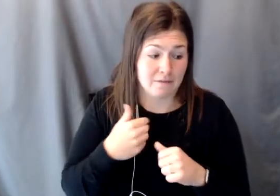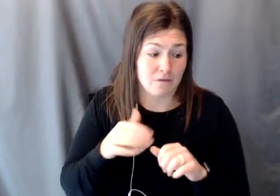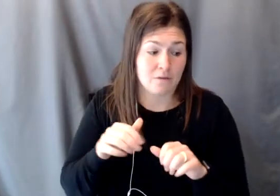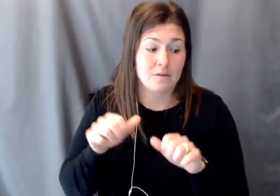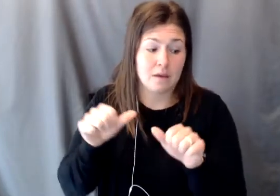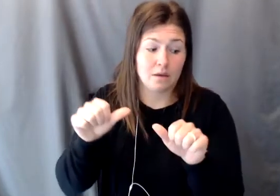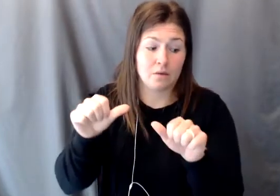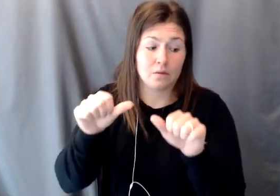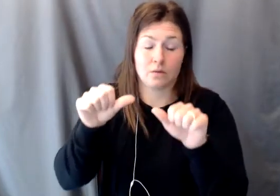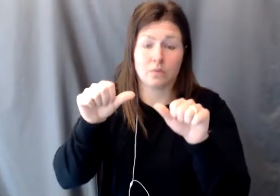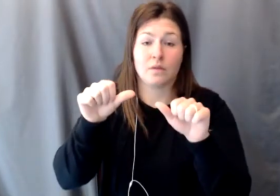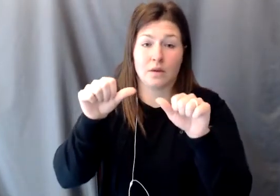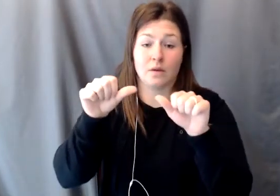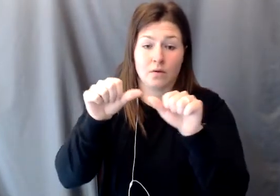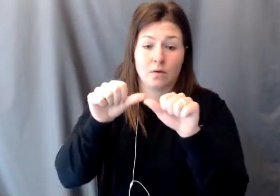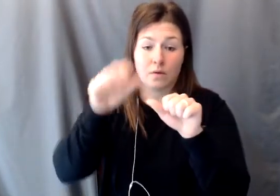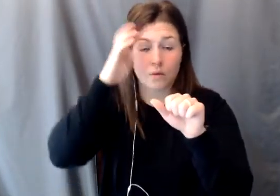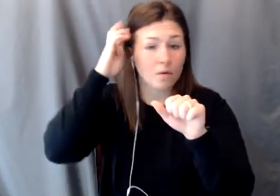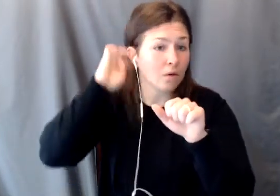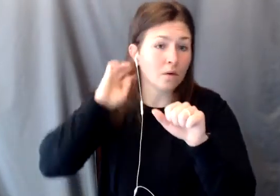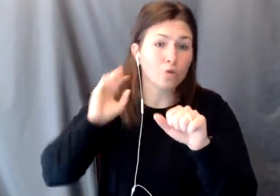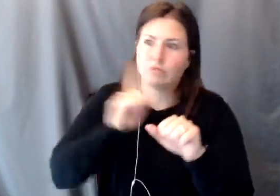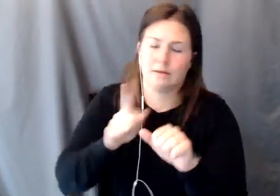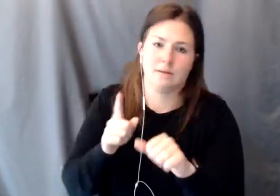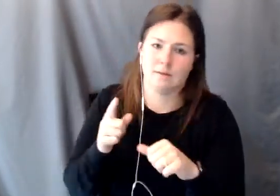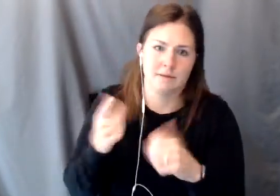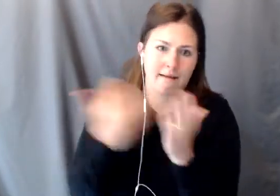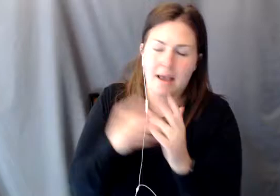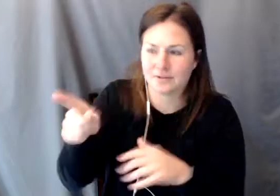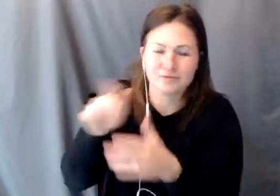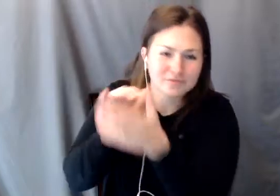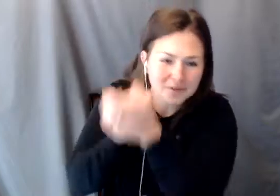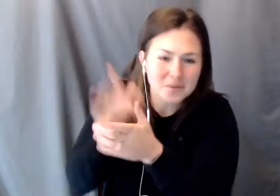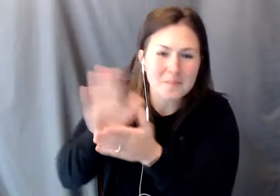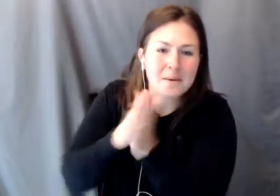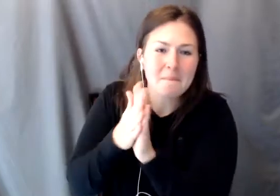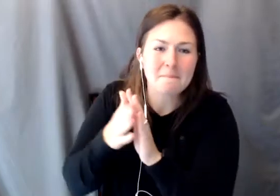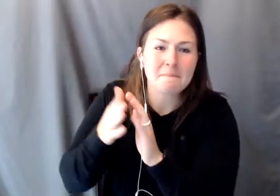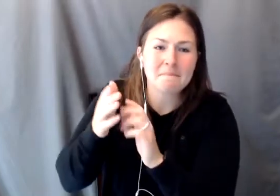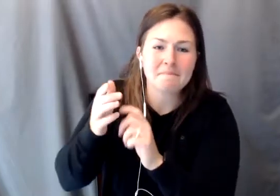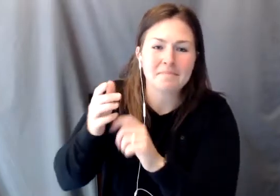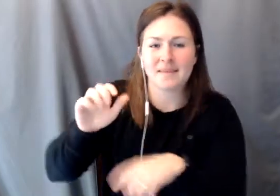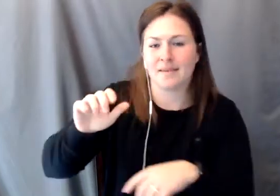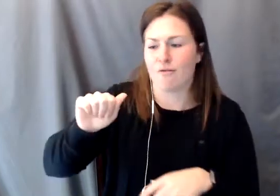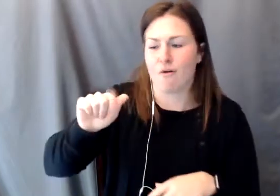And Brian, congratulations on alternate delegate area chair. You